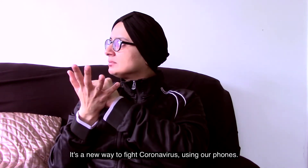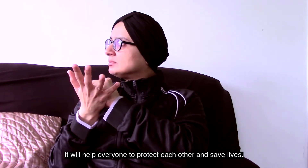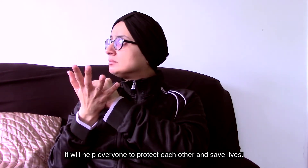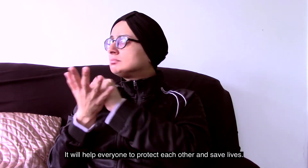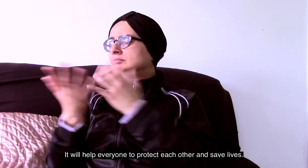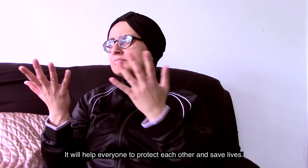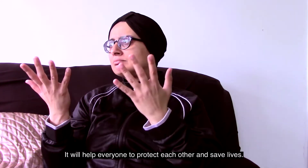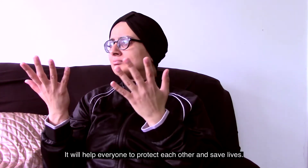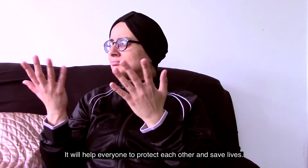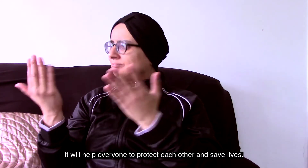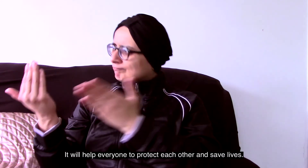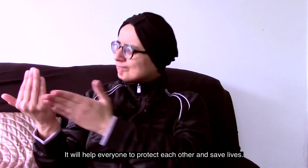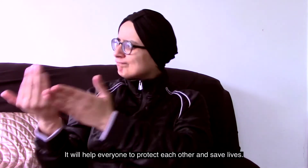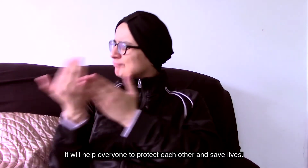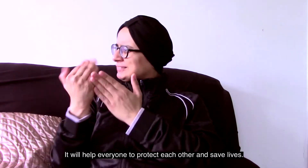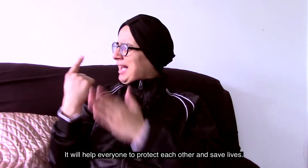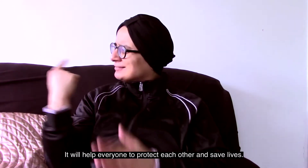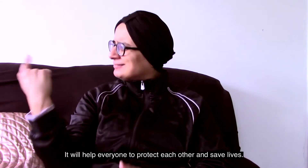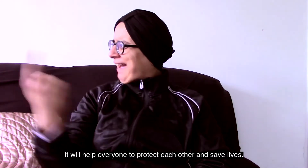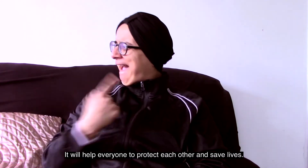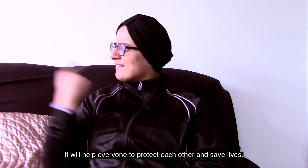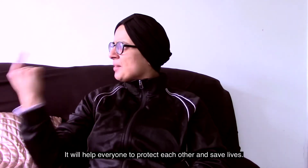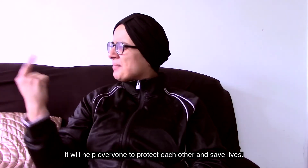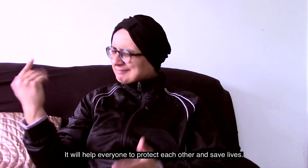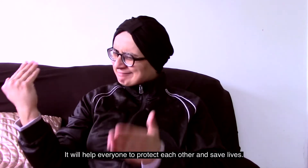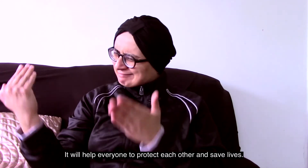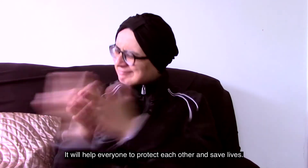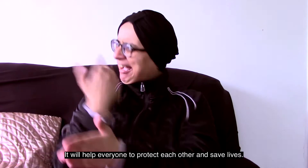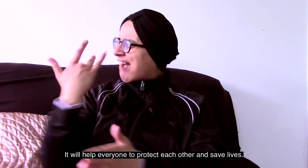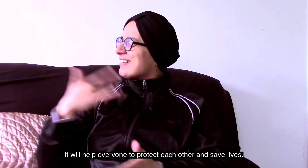It'll help everyone to protect each other and save lives.